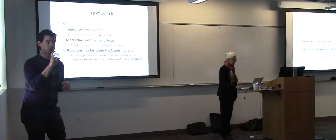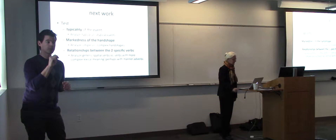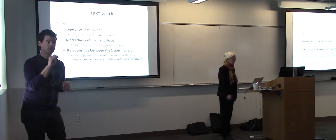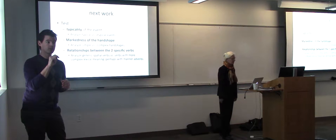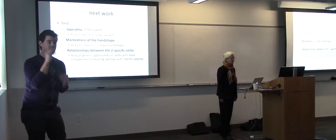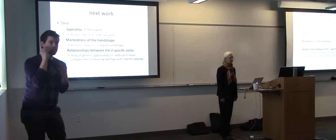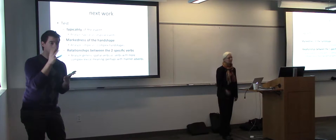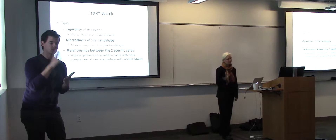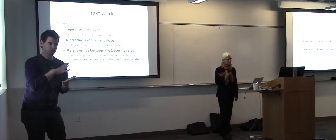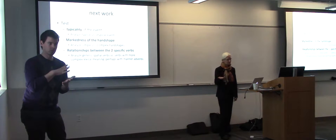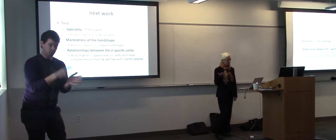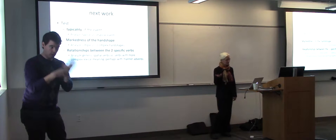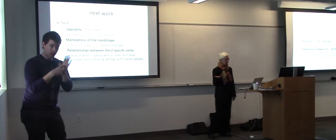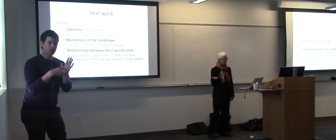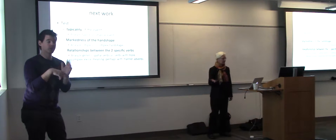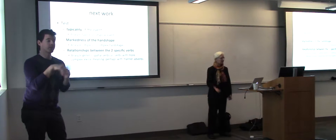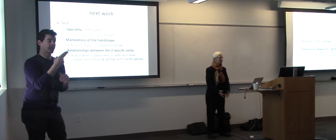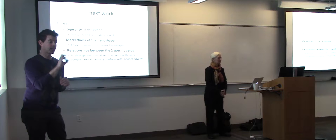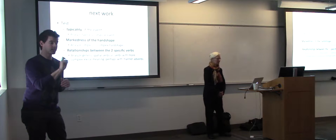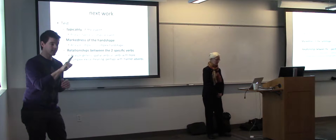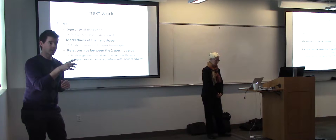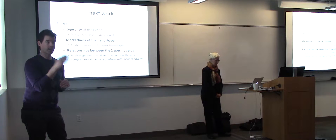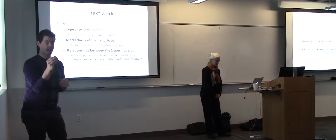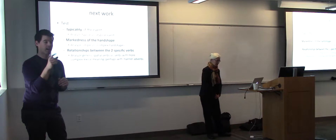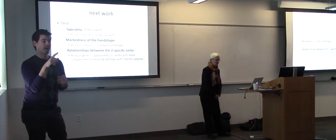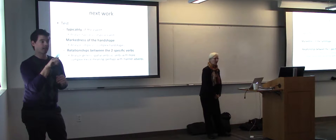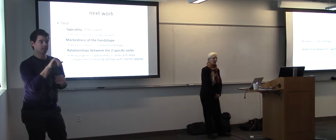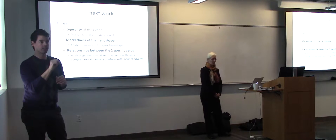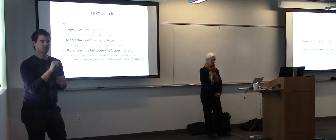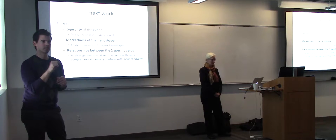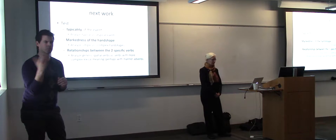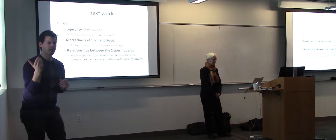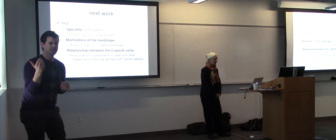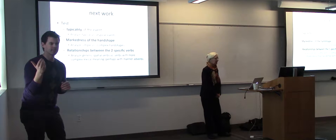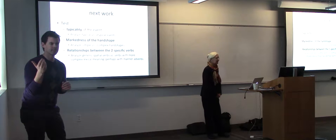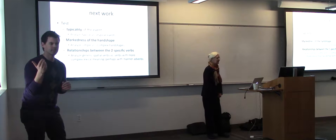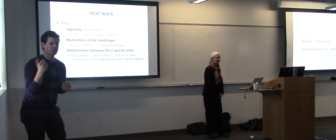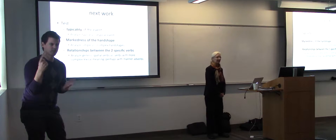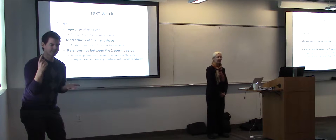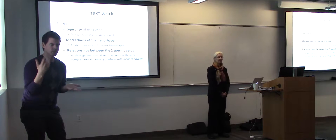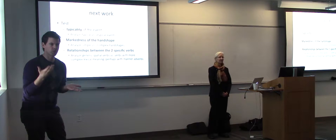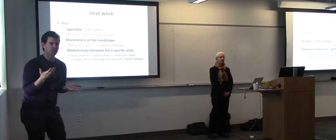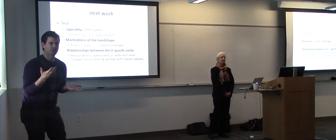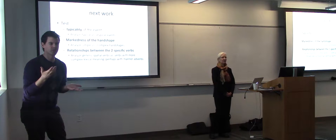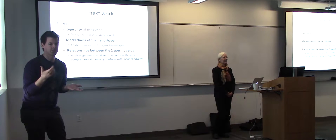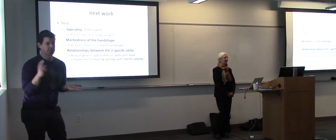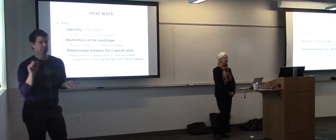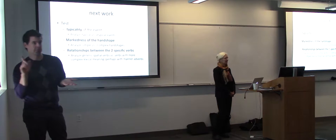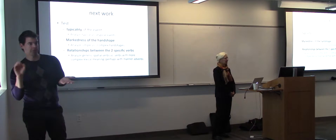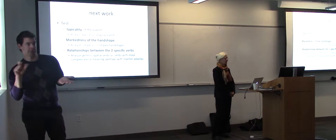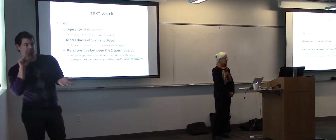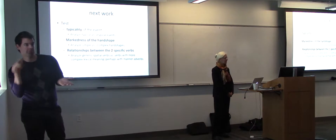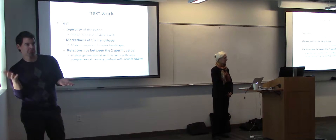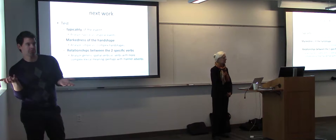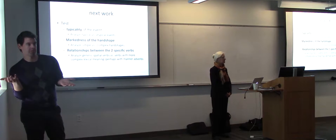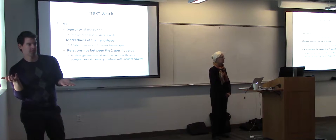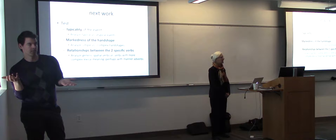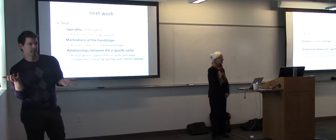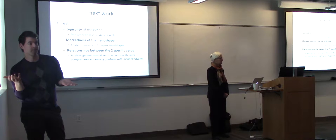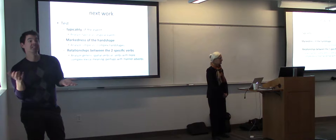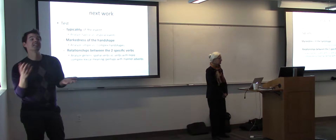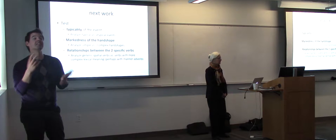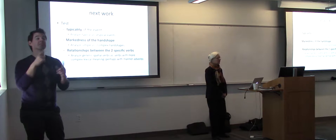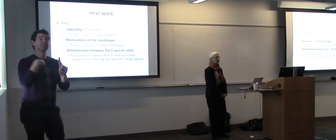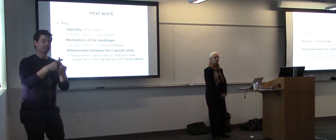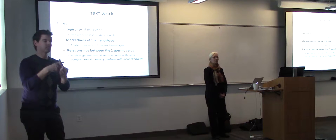And some things that have come to mind are the typicality or the atypicality of the